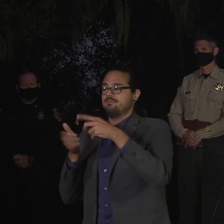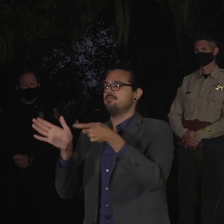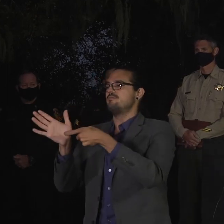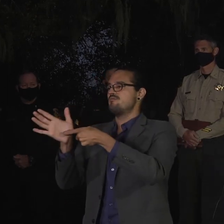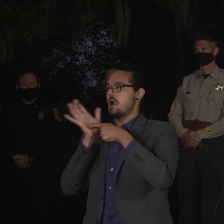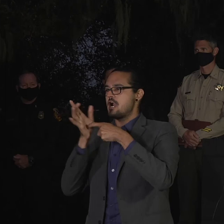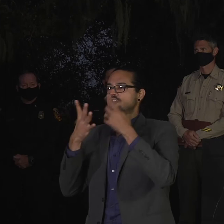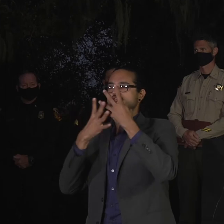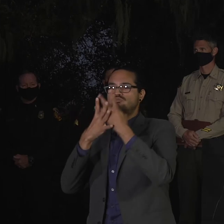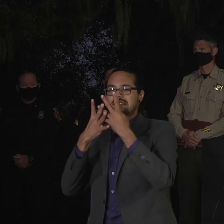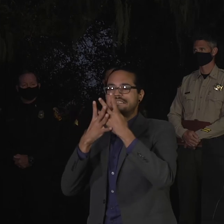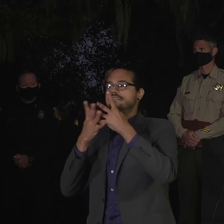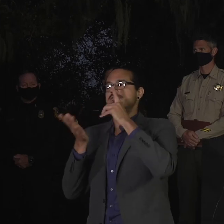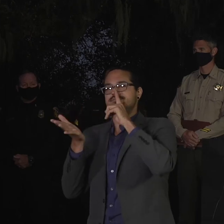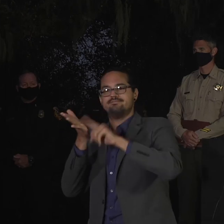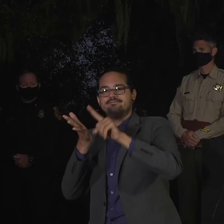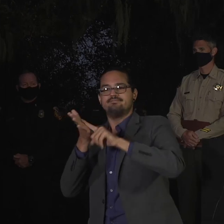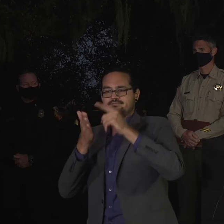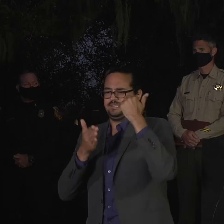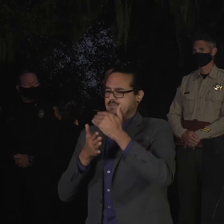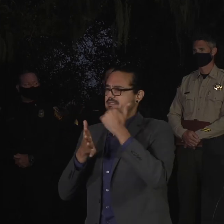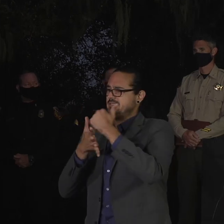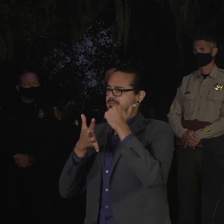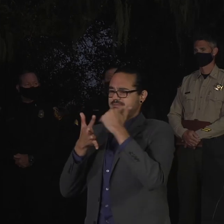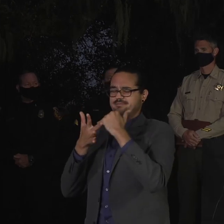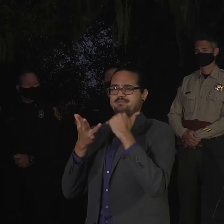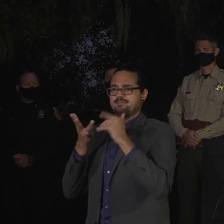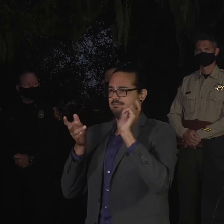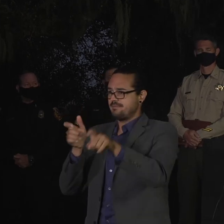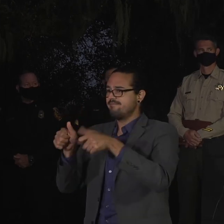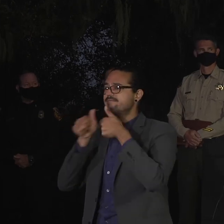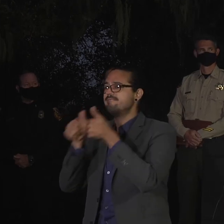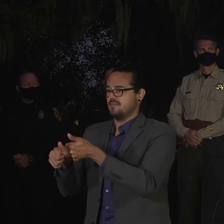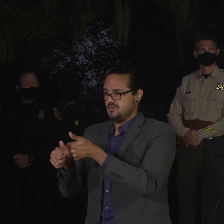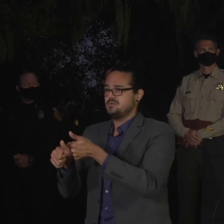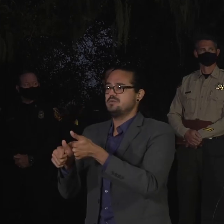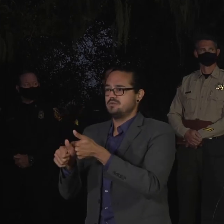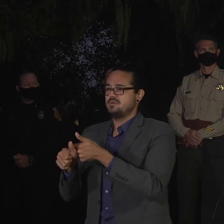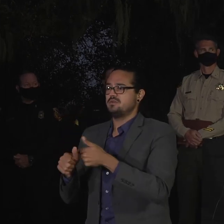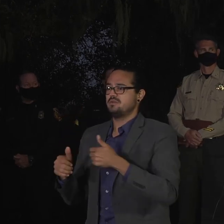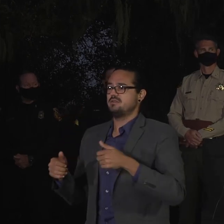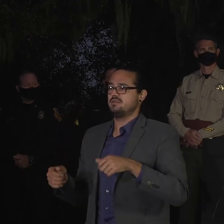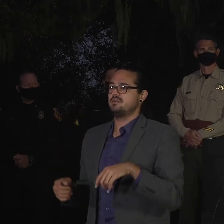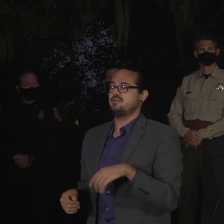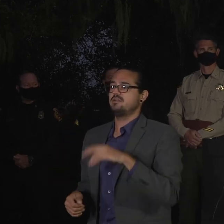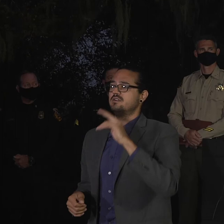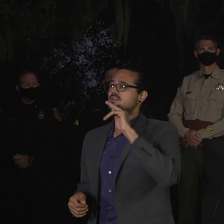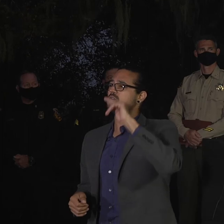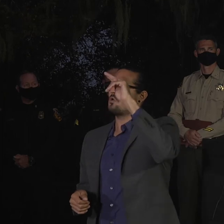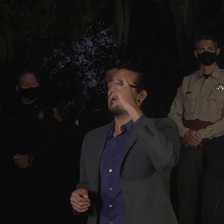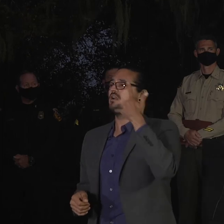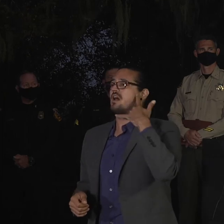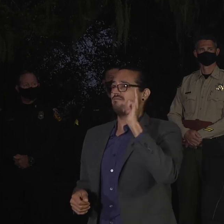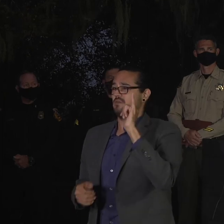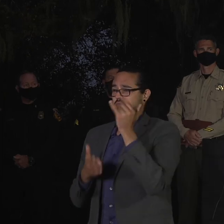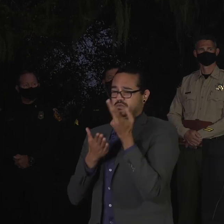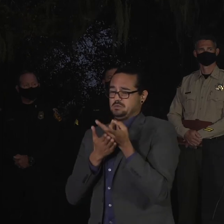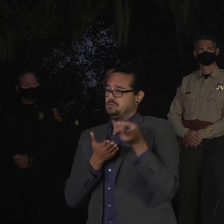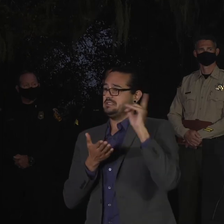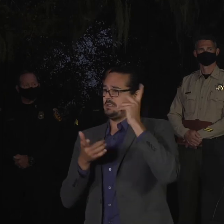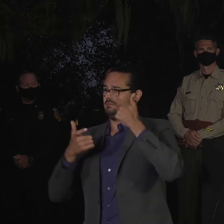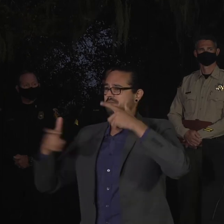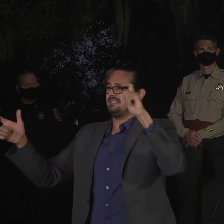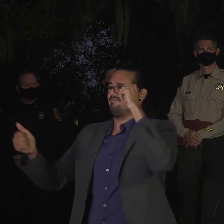And this is from experience. This team has come off of a large fire in Northern California about 2 weeks ago, so they're well-versed in